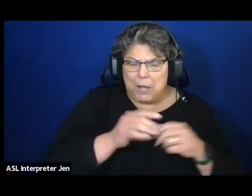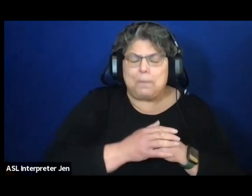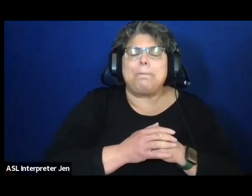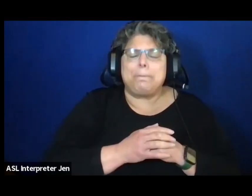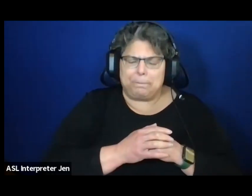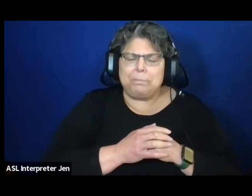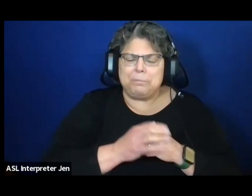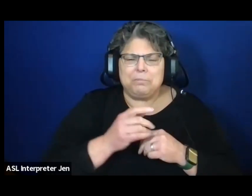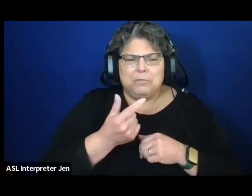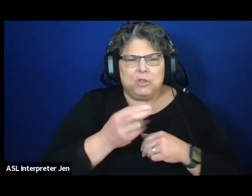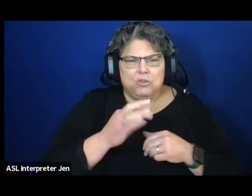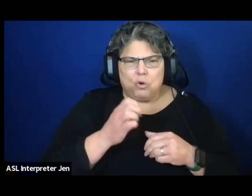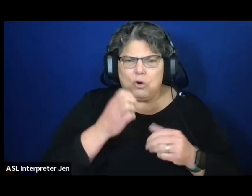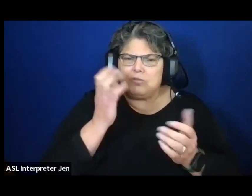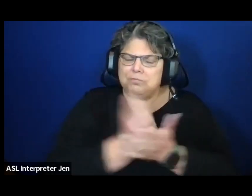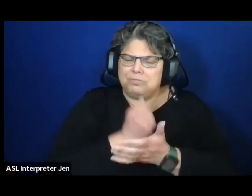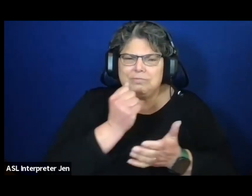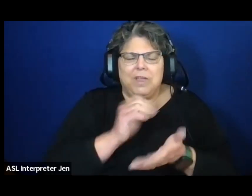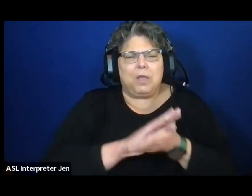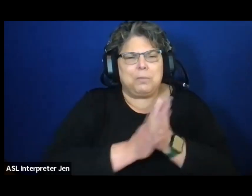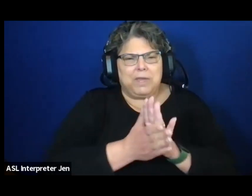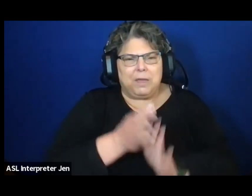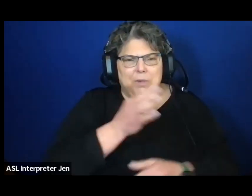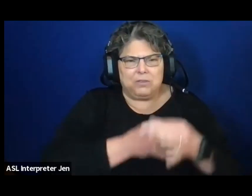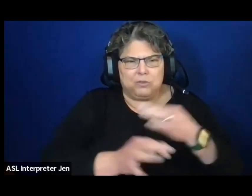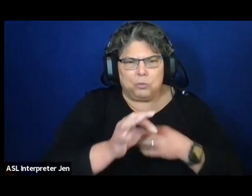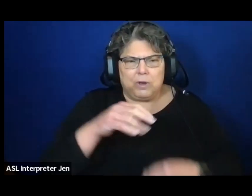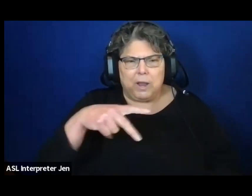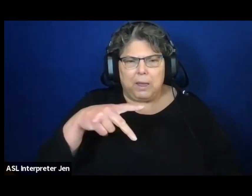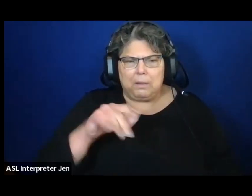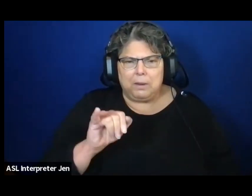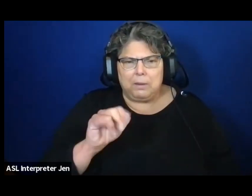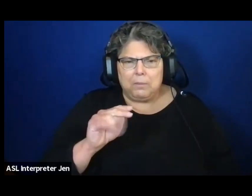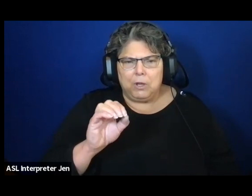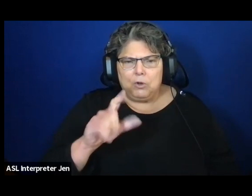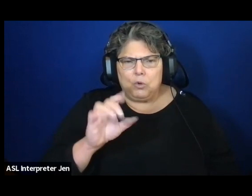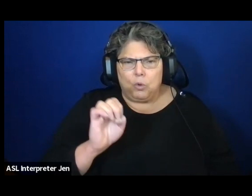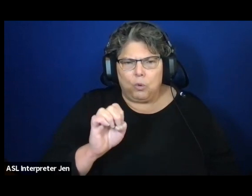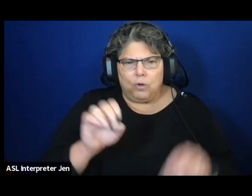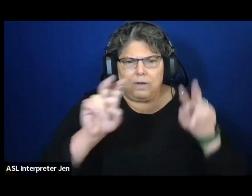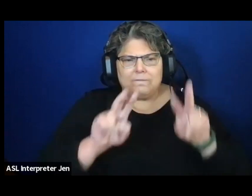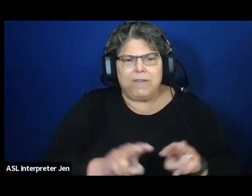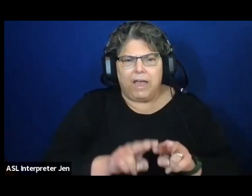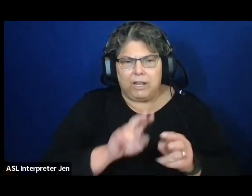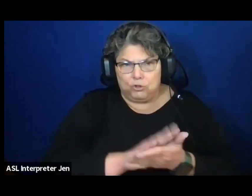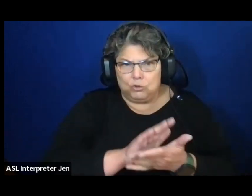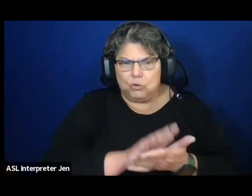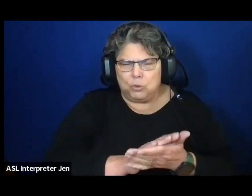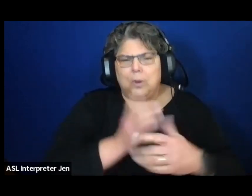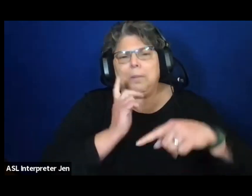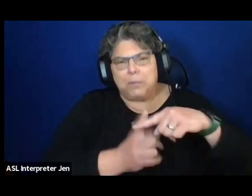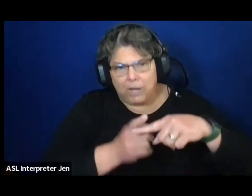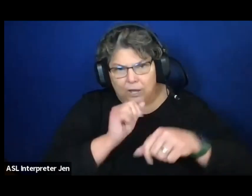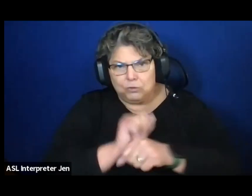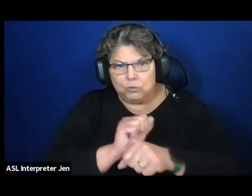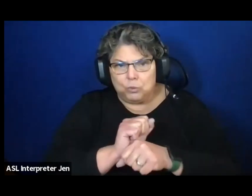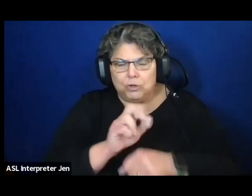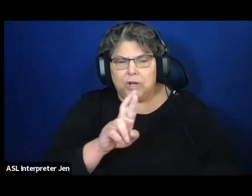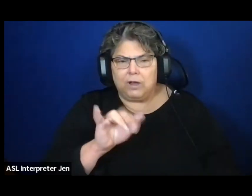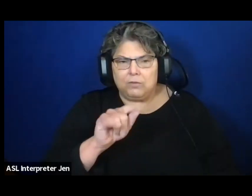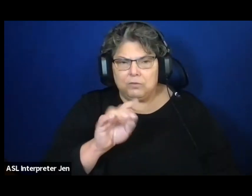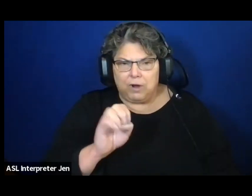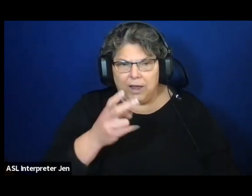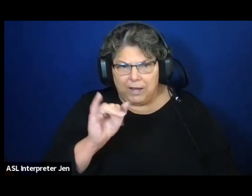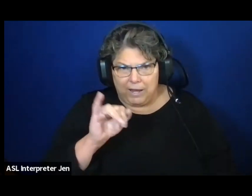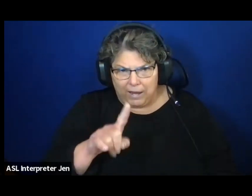most of opportunities and became a substitute at Pinole Valley School, working at Rite Aid at night, and then eventually at Richmond High for